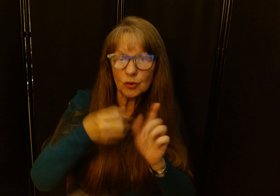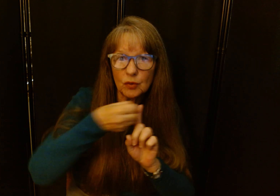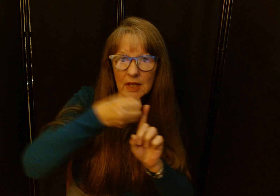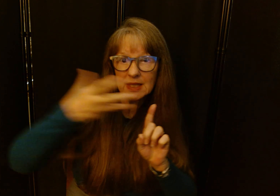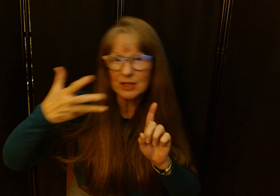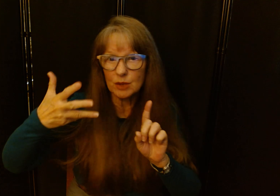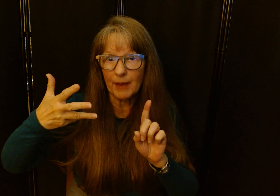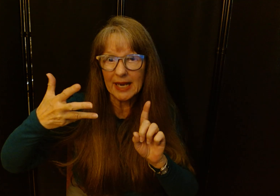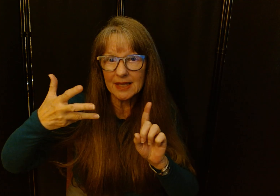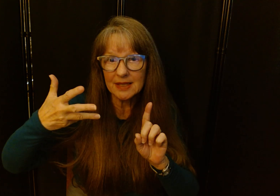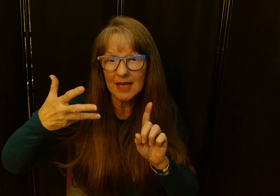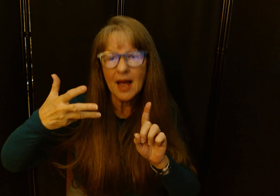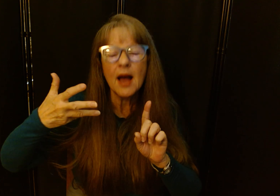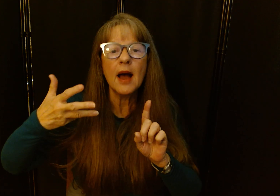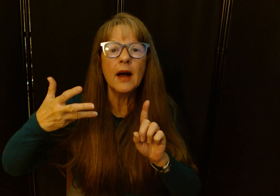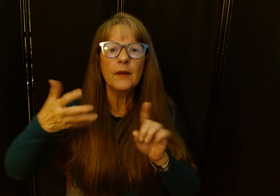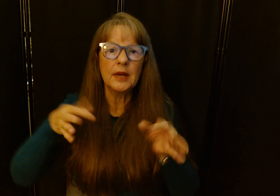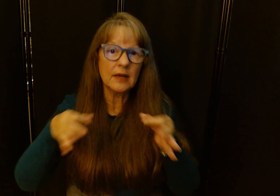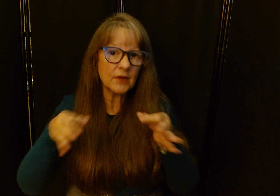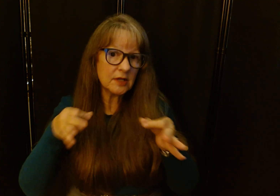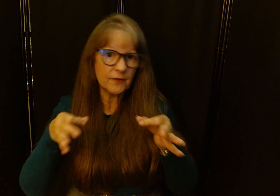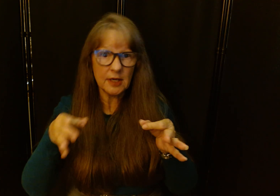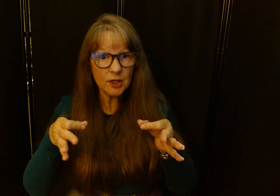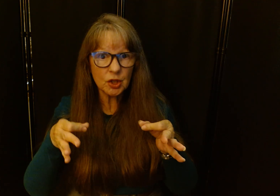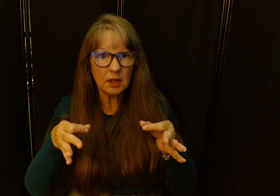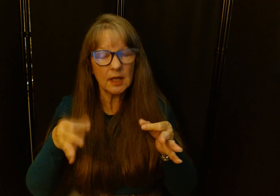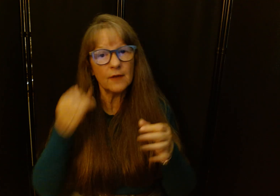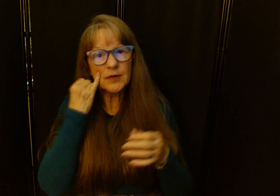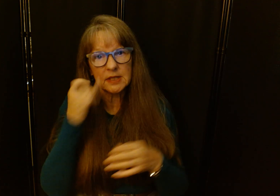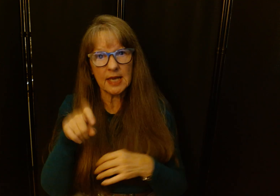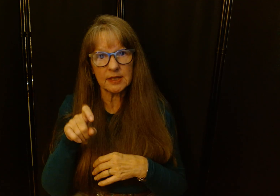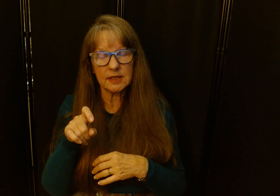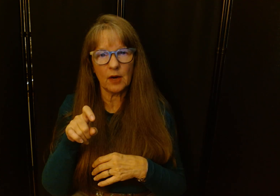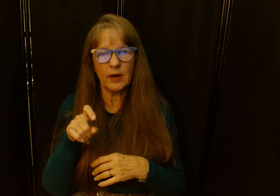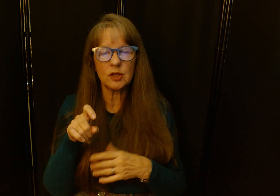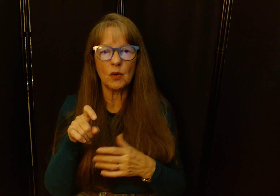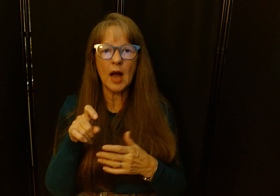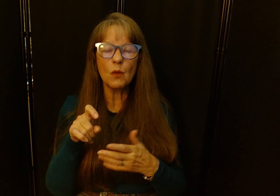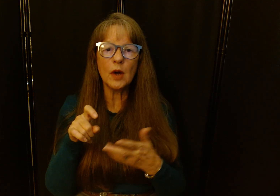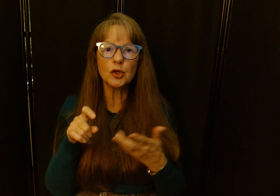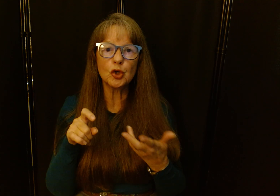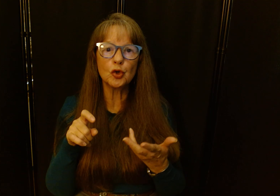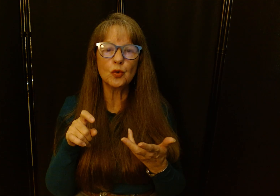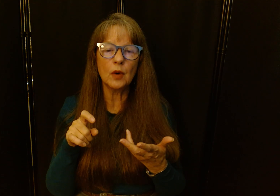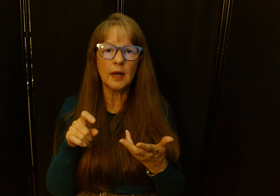can expand and give that definition if it's necessary. So I want to